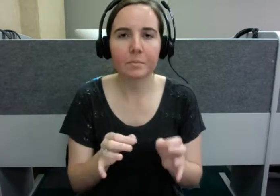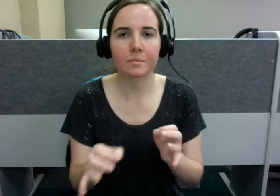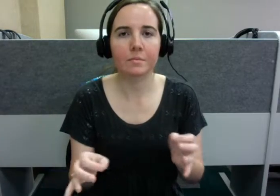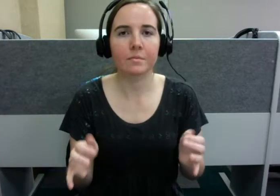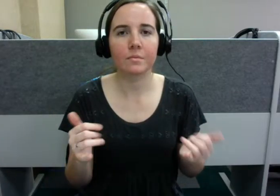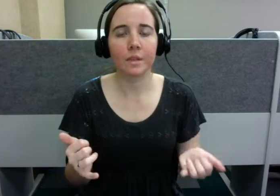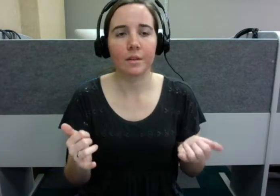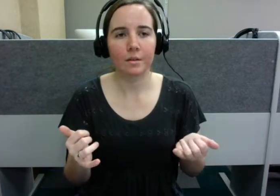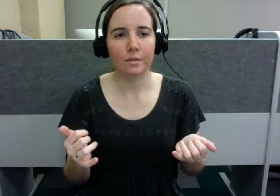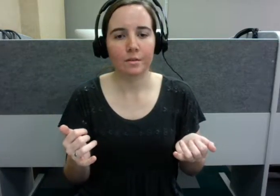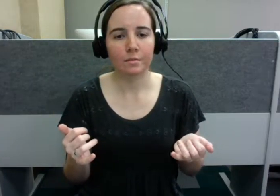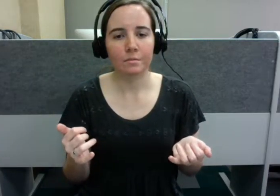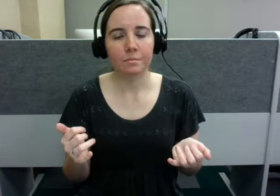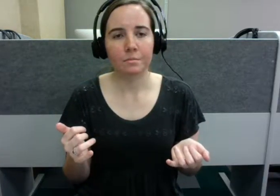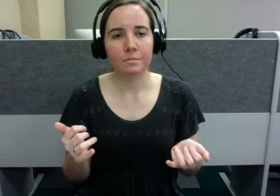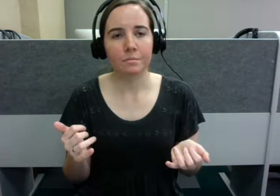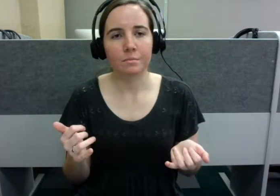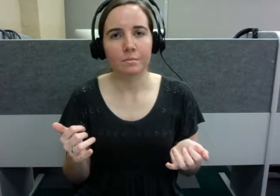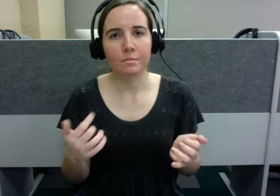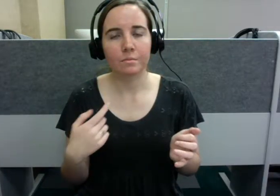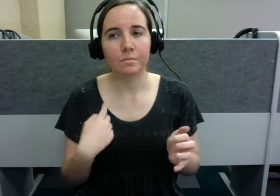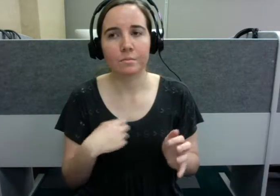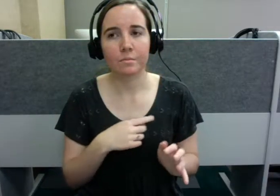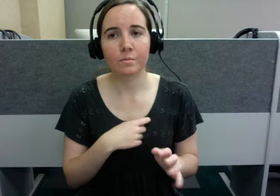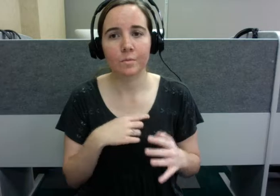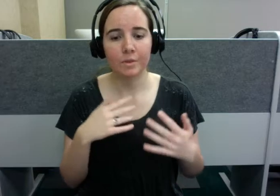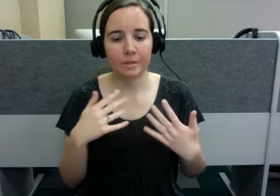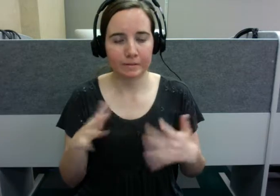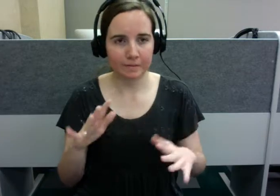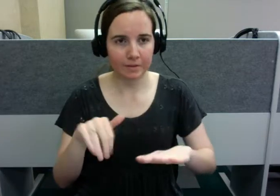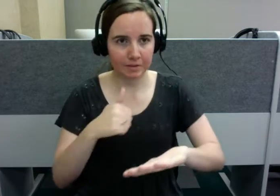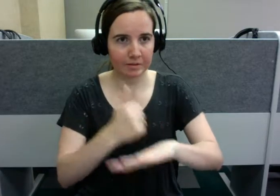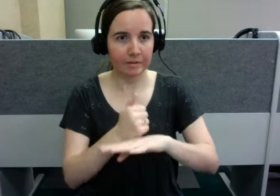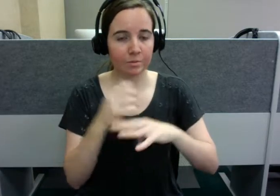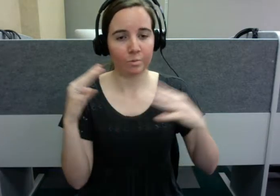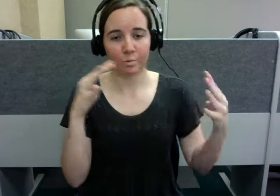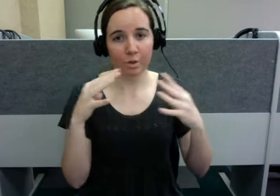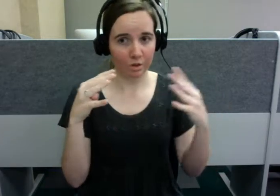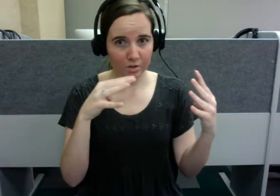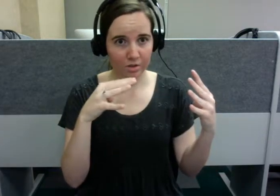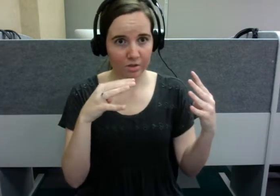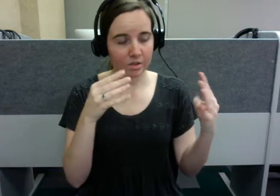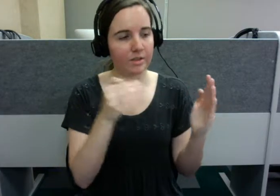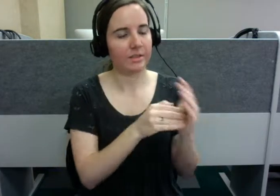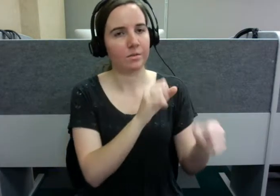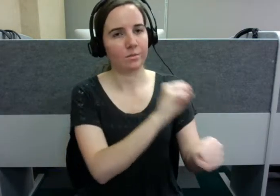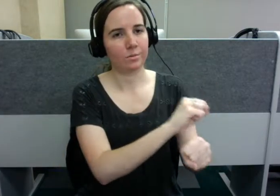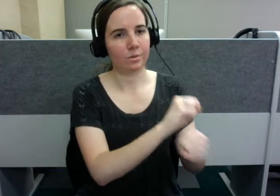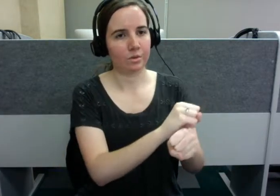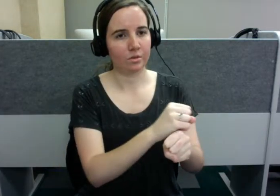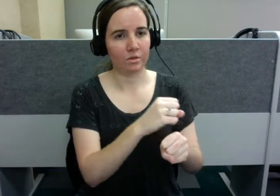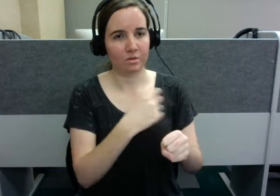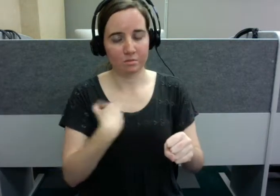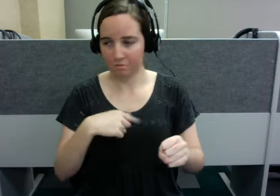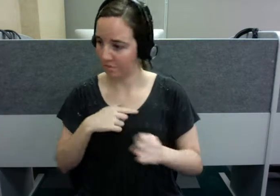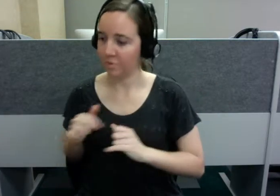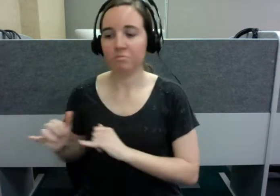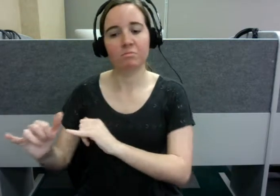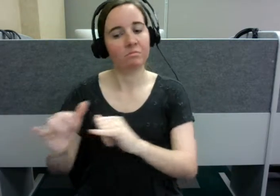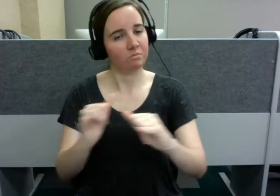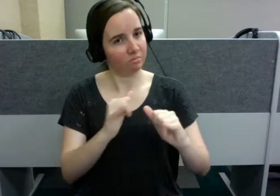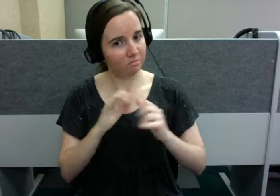goes like this. We've declared war on work as a society, all of us. It's a